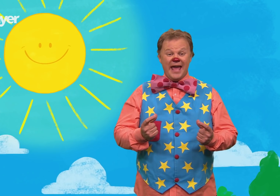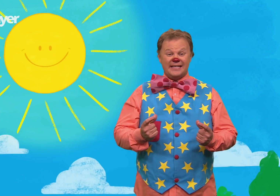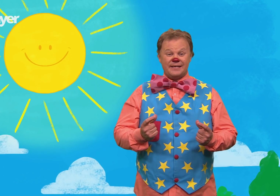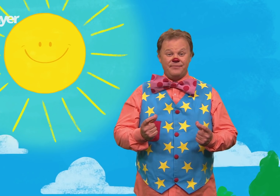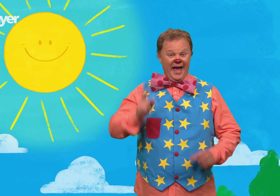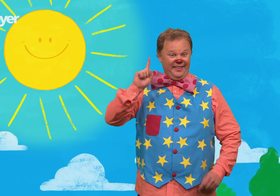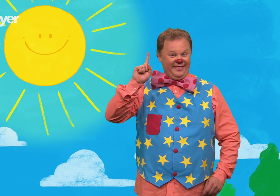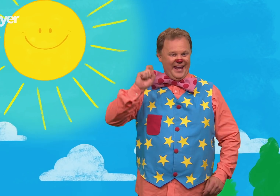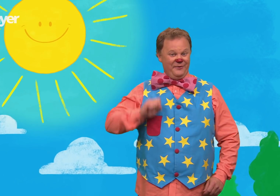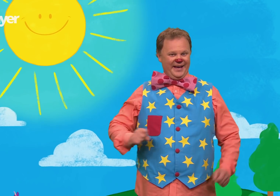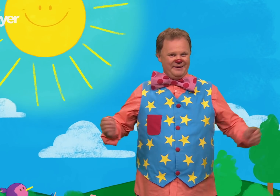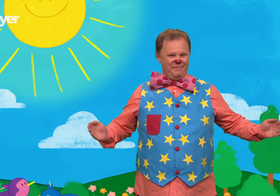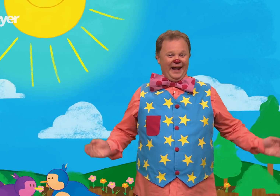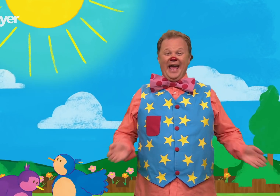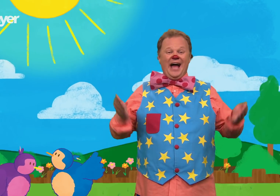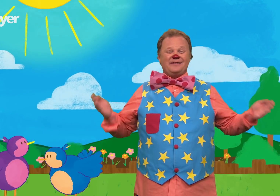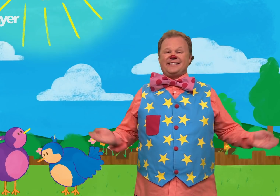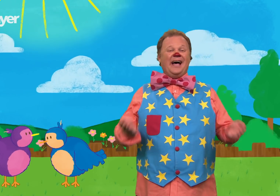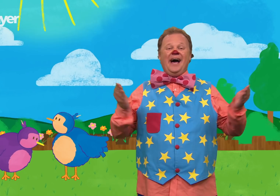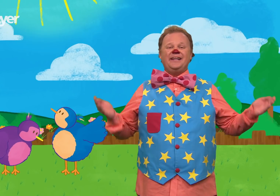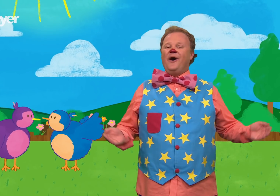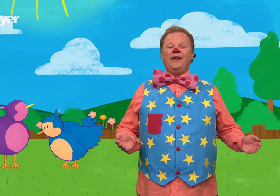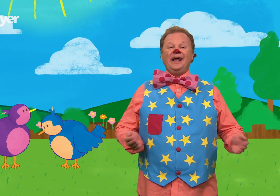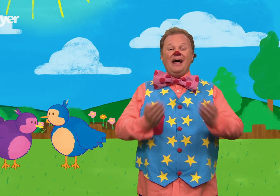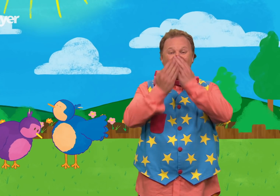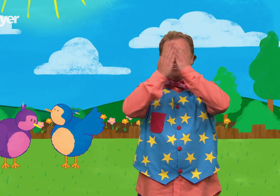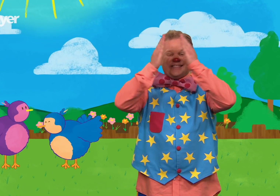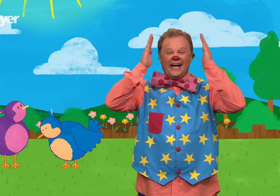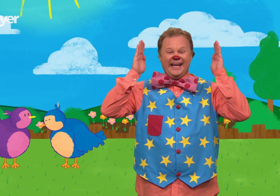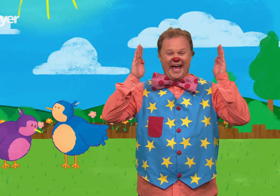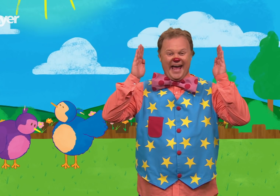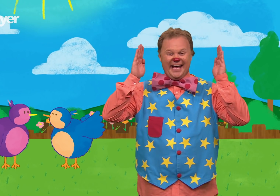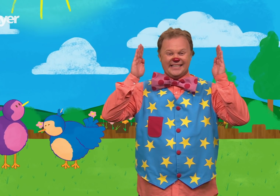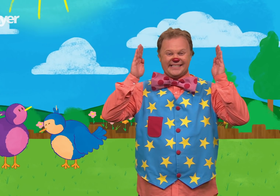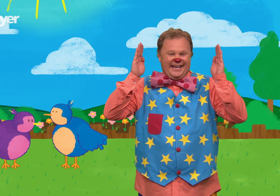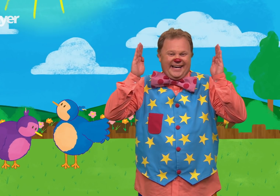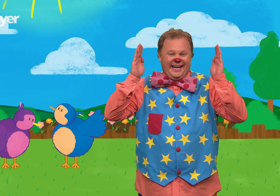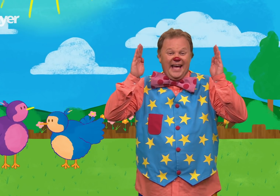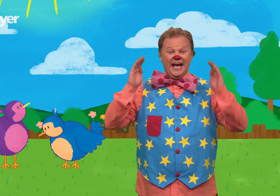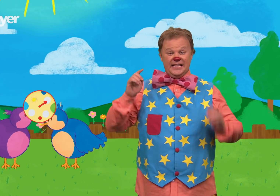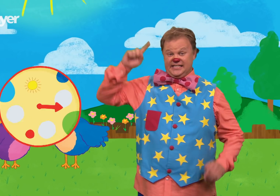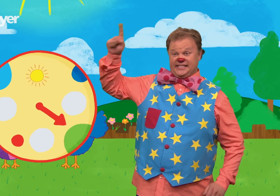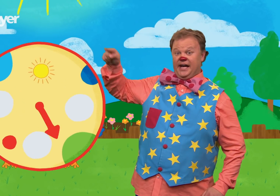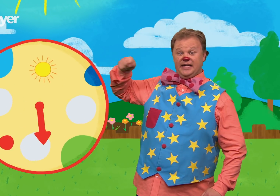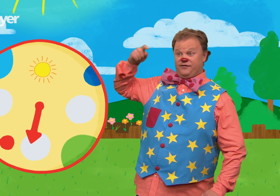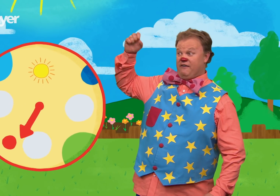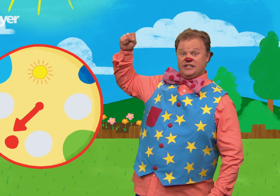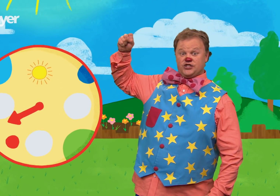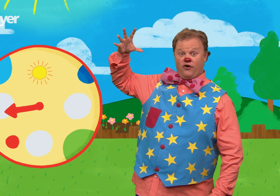rays. Then we can play outside on lovely sunny days. The sun is very